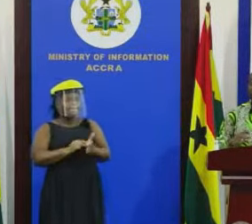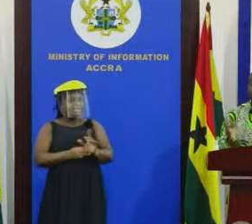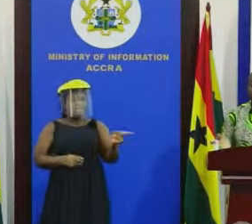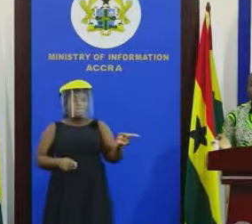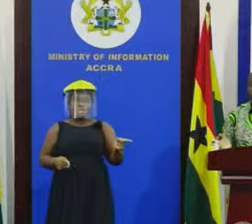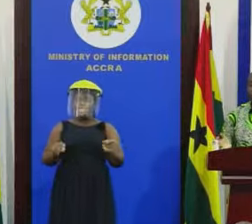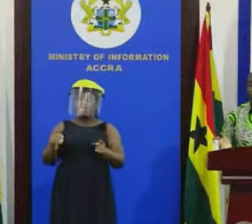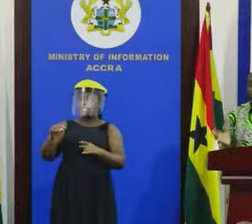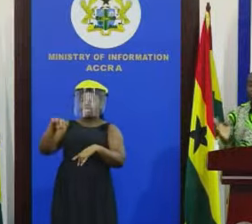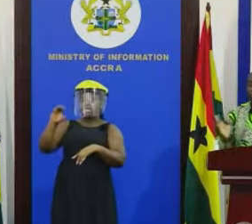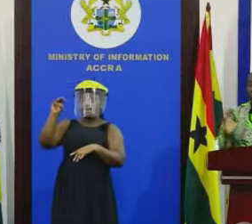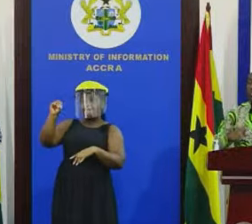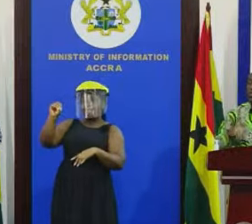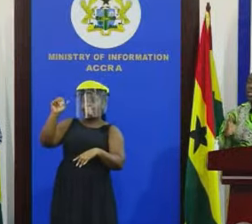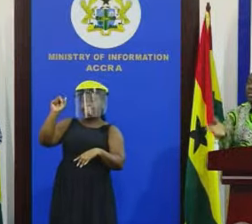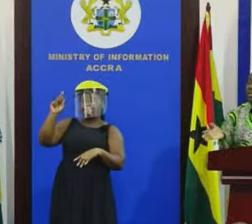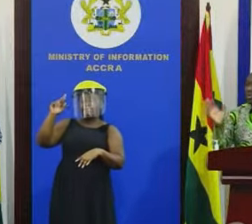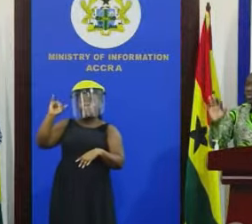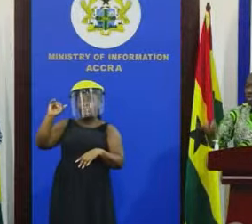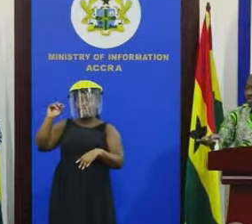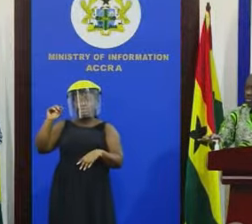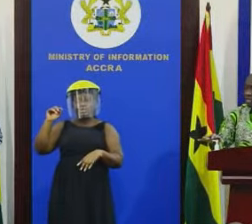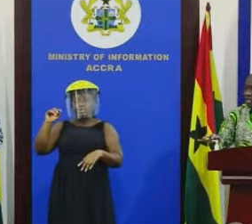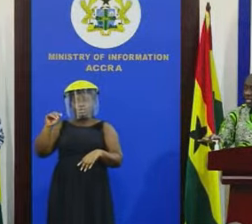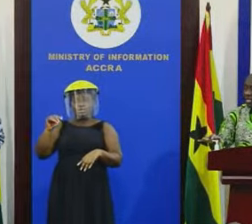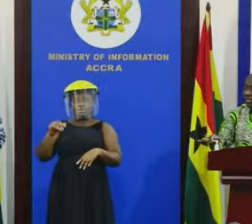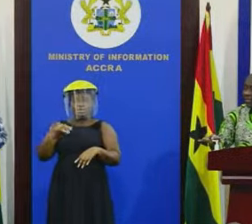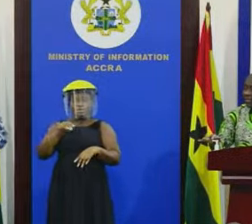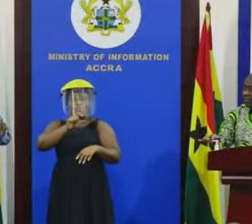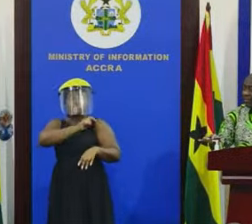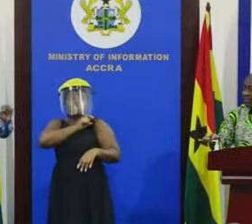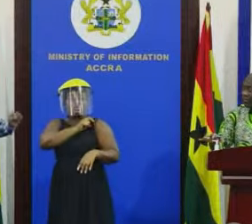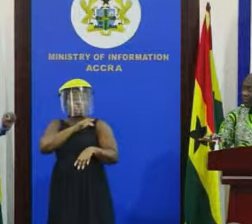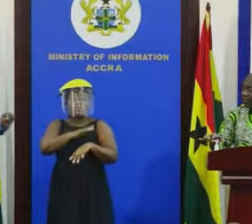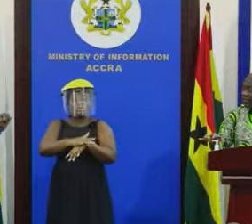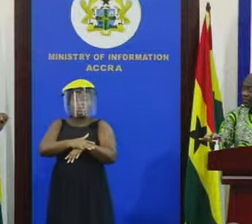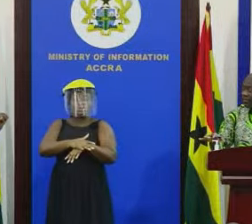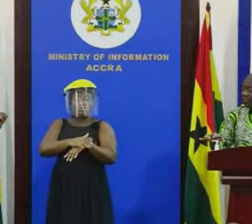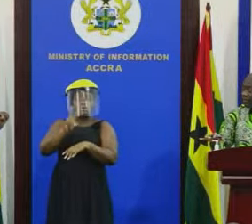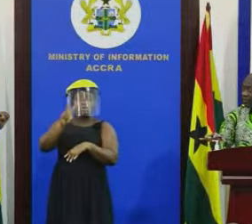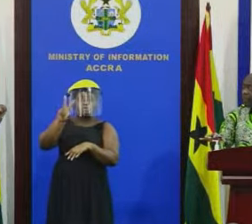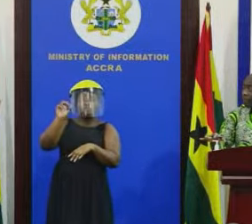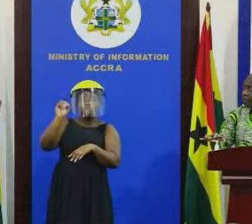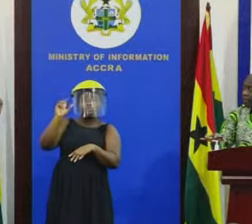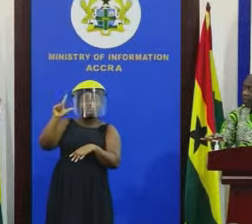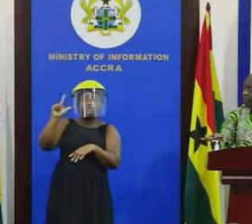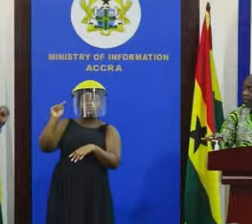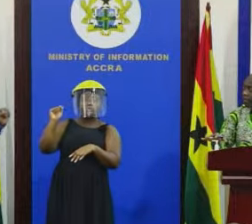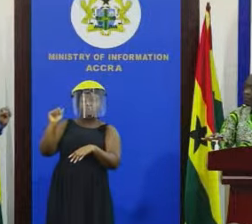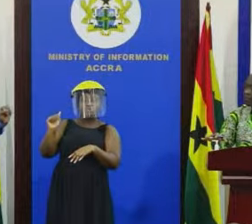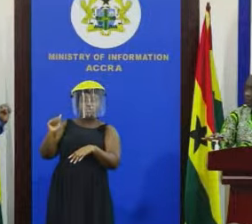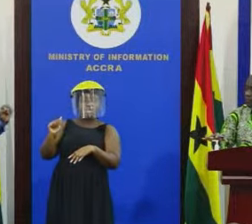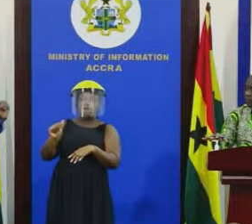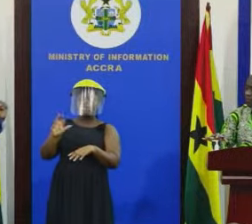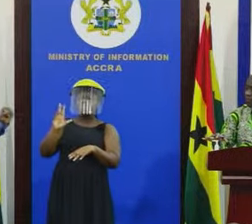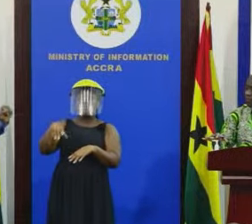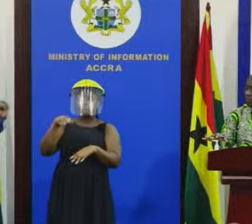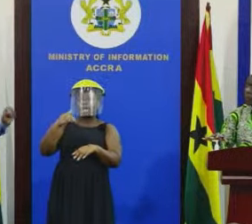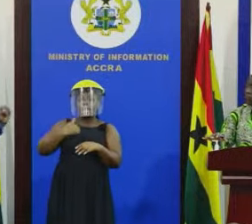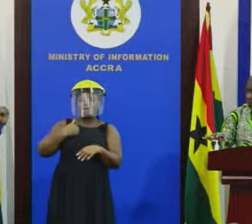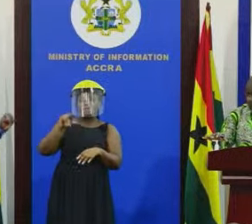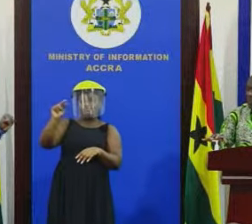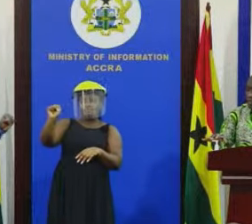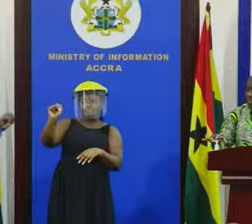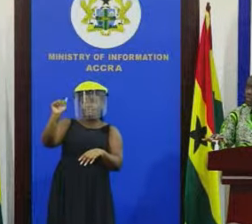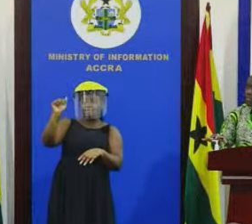Marine Police, first of all, is there Marine Police on the Volta Lake? No, on the Volta Lake we have the Navy, we have a